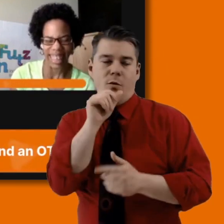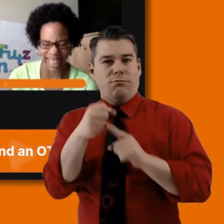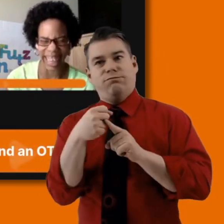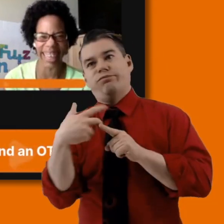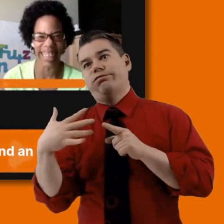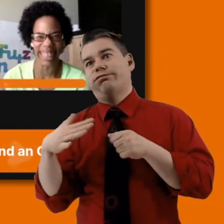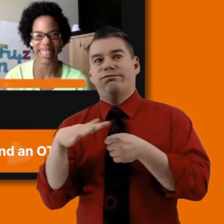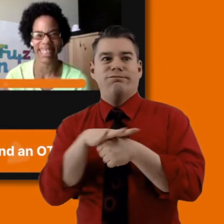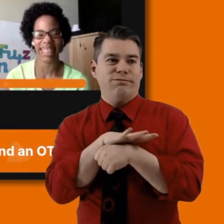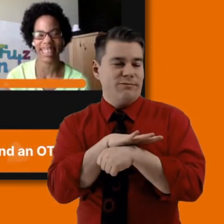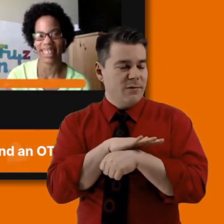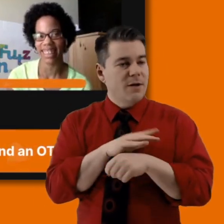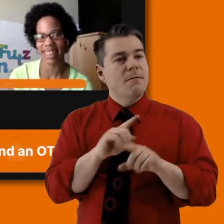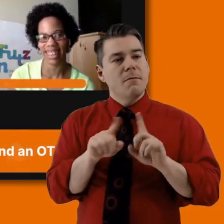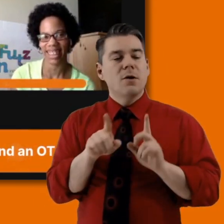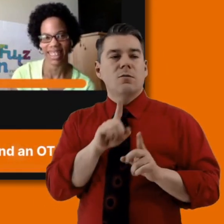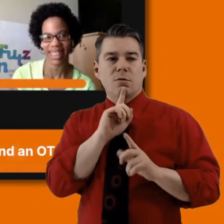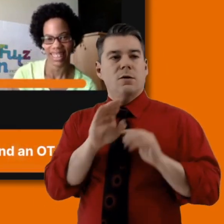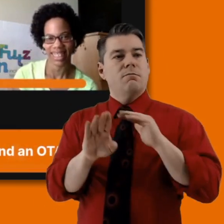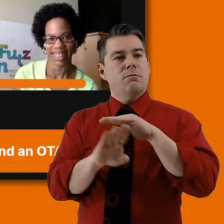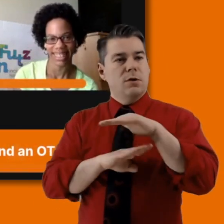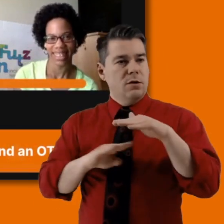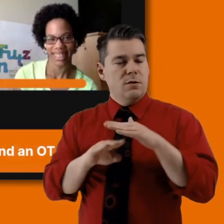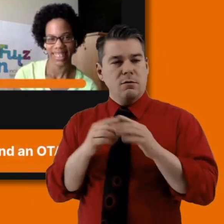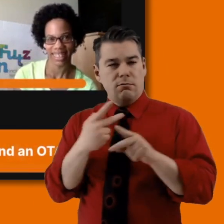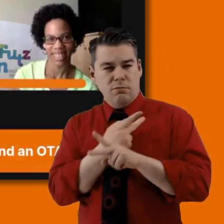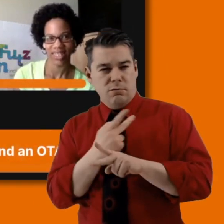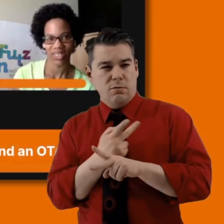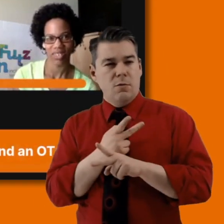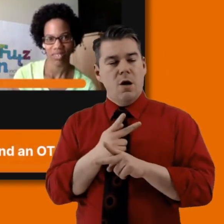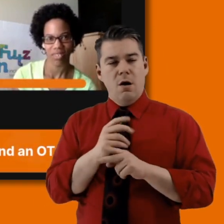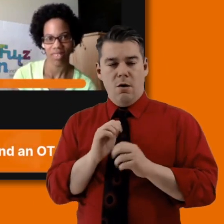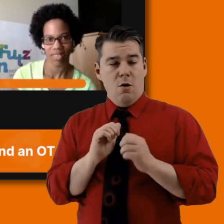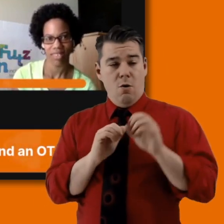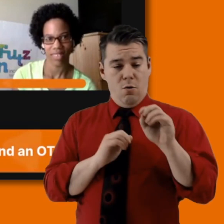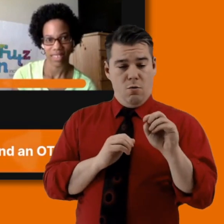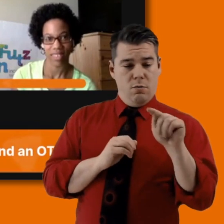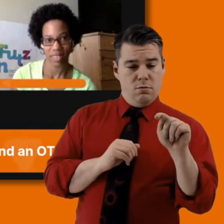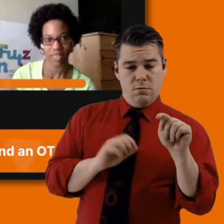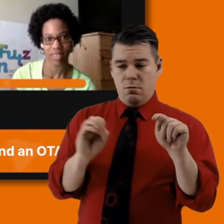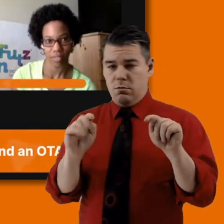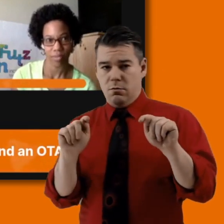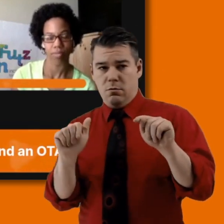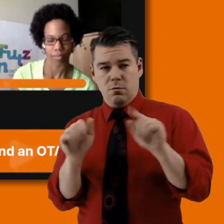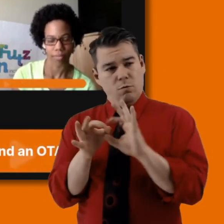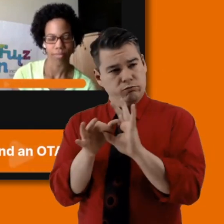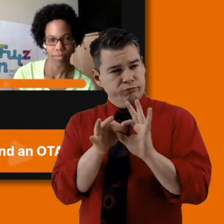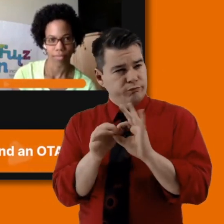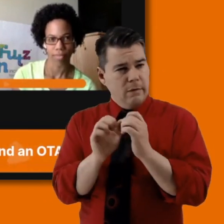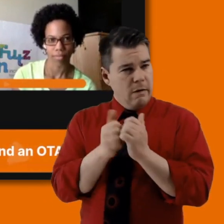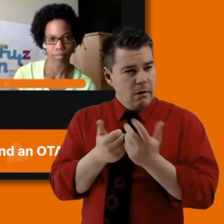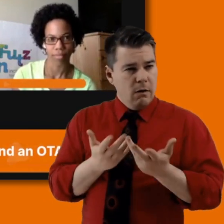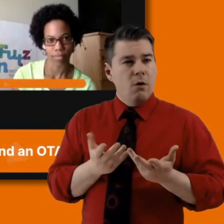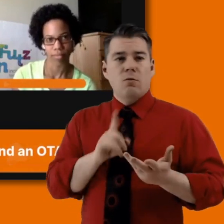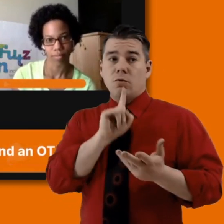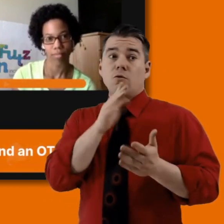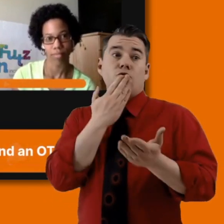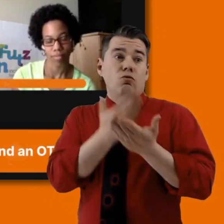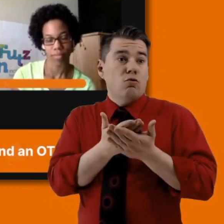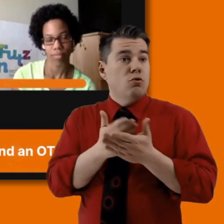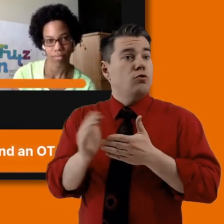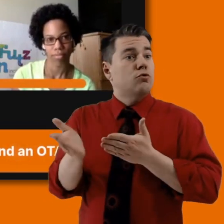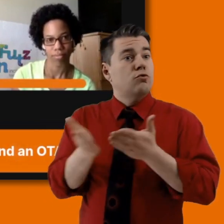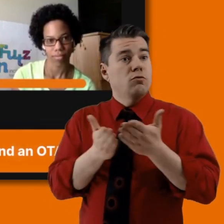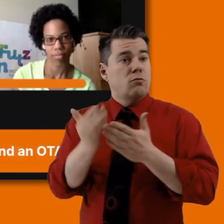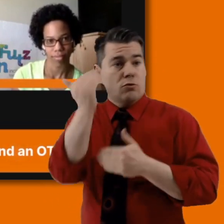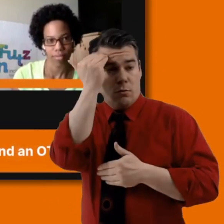service competency, but that basically determines how closely the OT and the OTA work together. And you can have really good service competency where then you